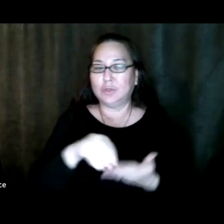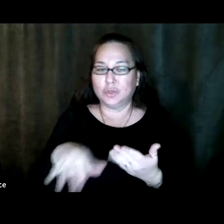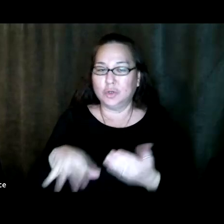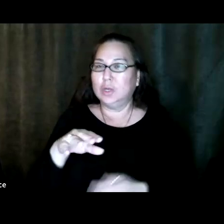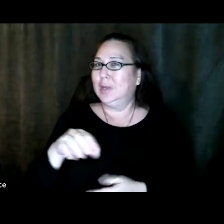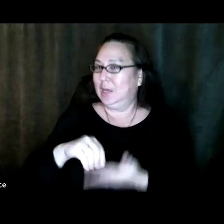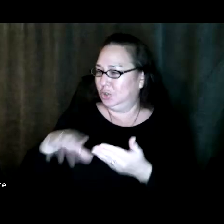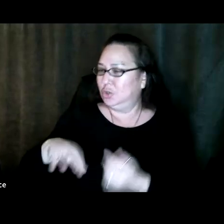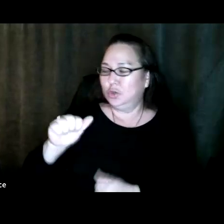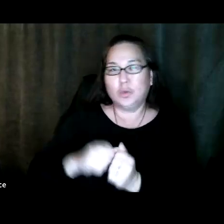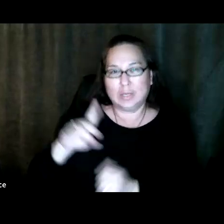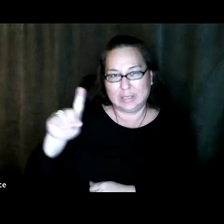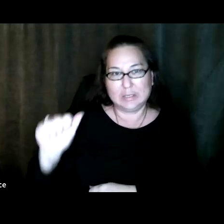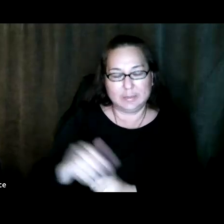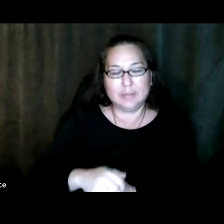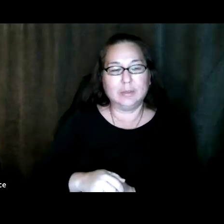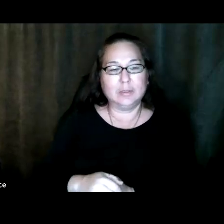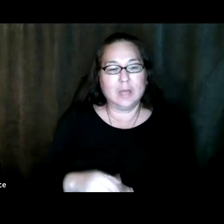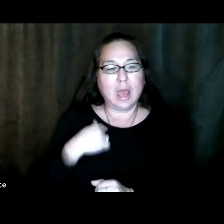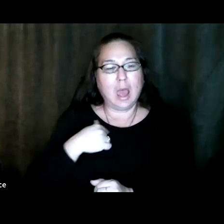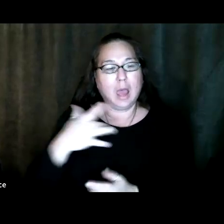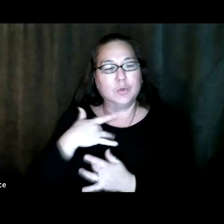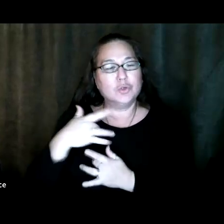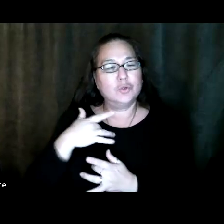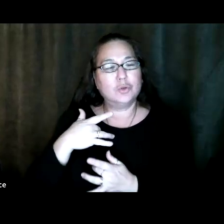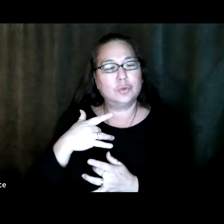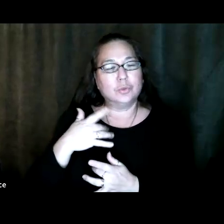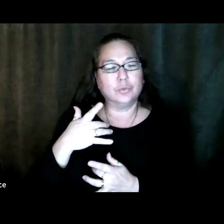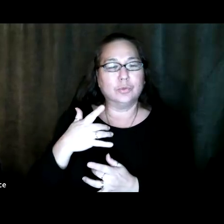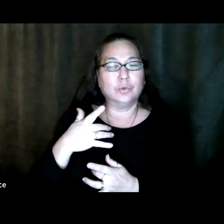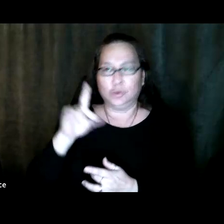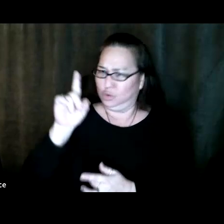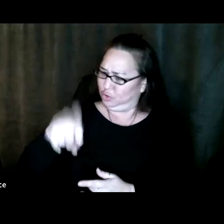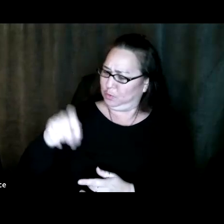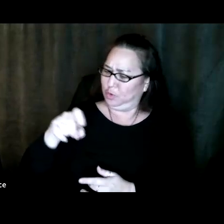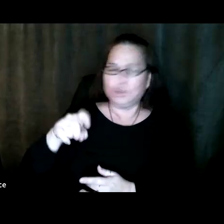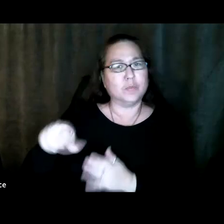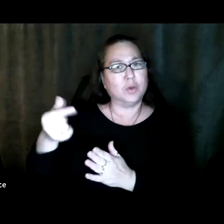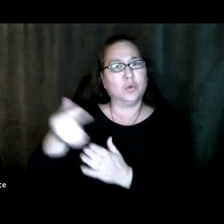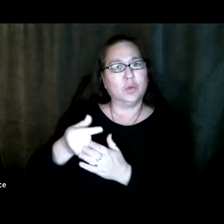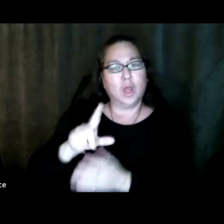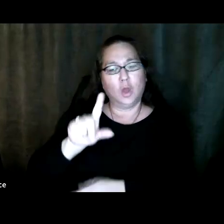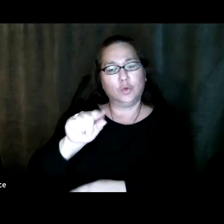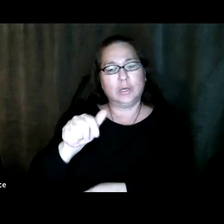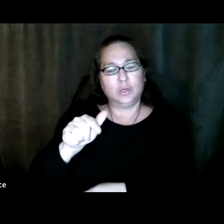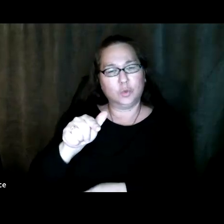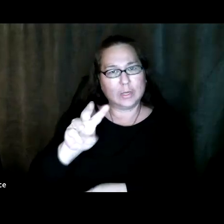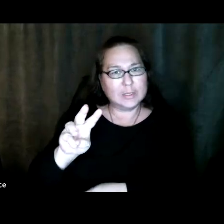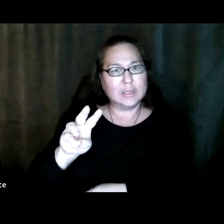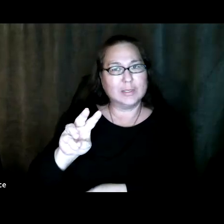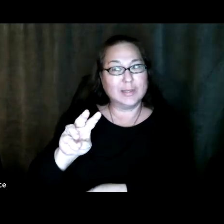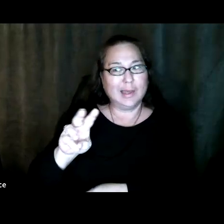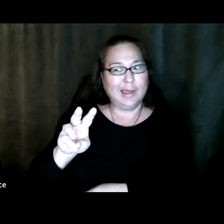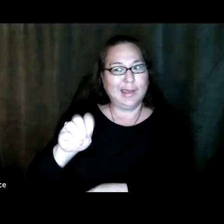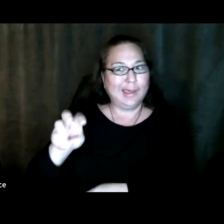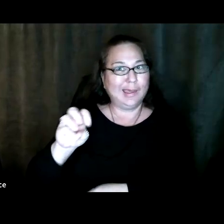increase, but I'm just concerned of folks that are supposed to be graduating in 2026, if they're actually going to meet